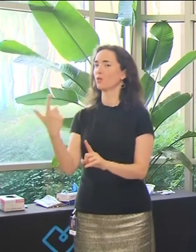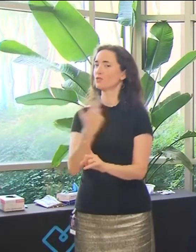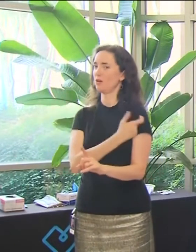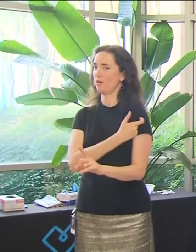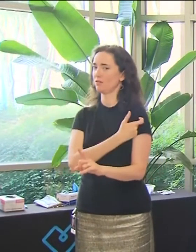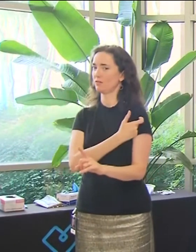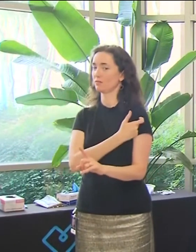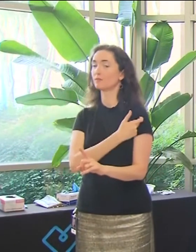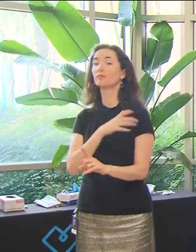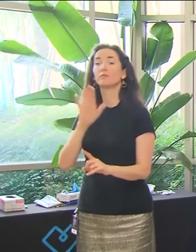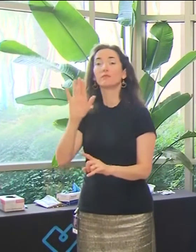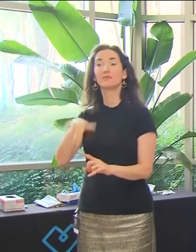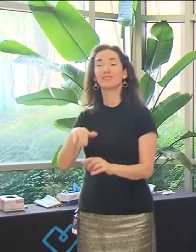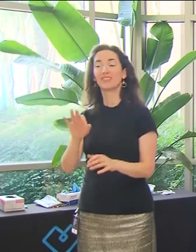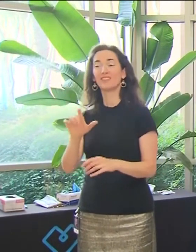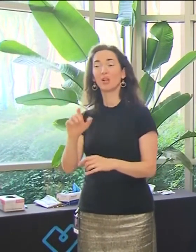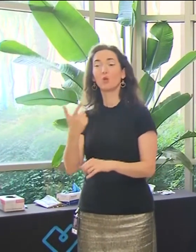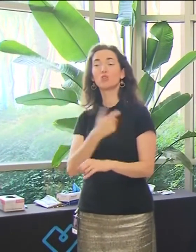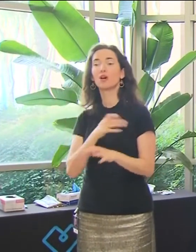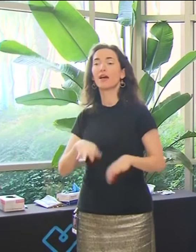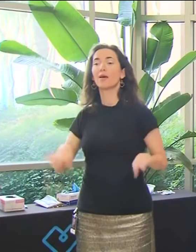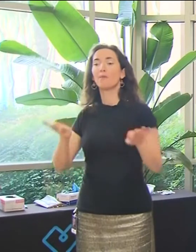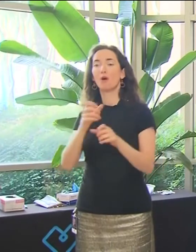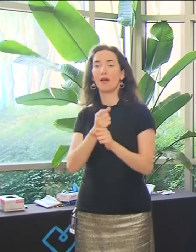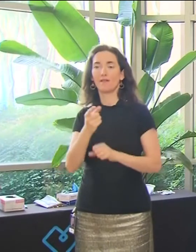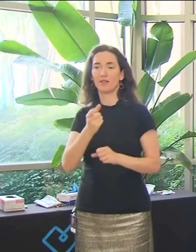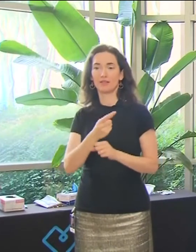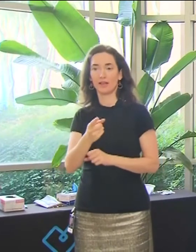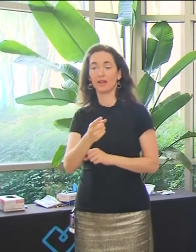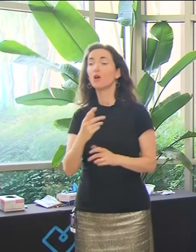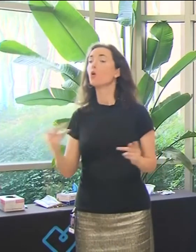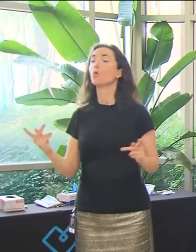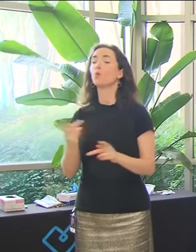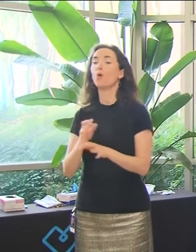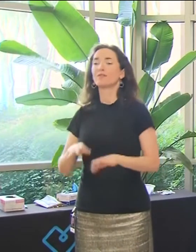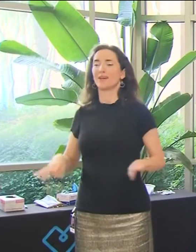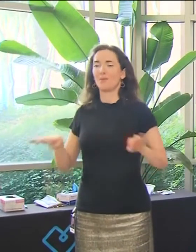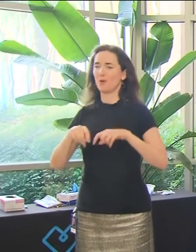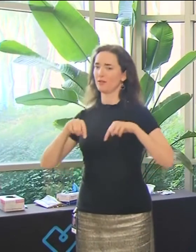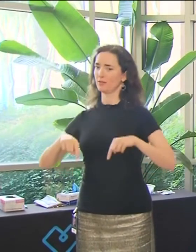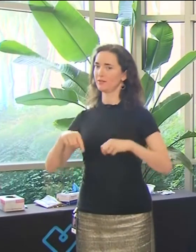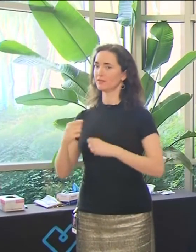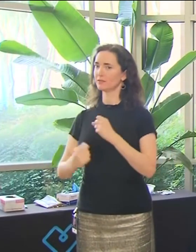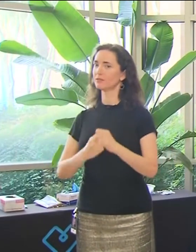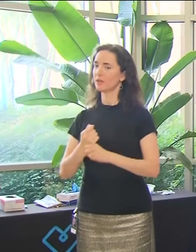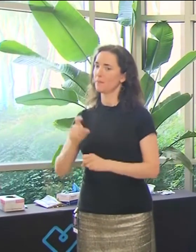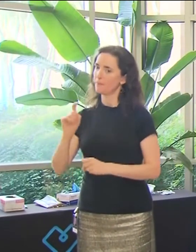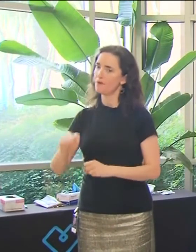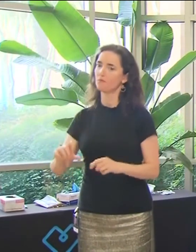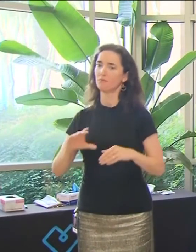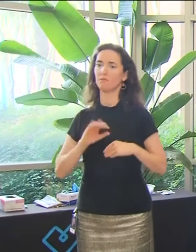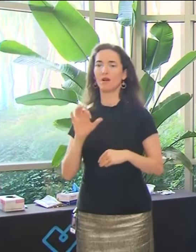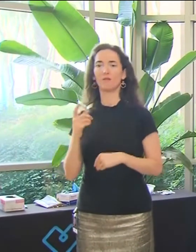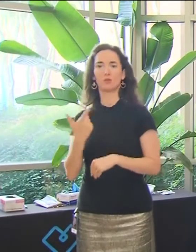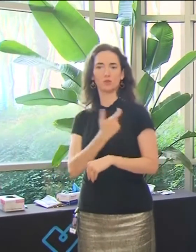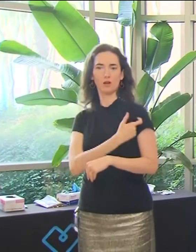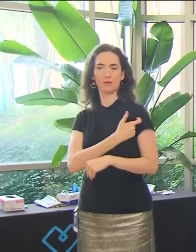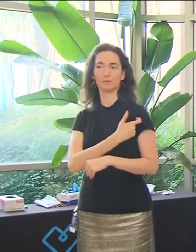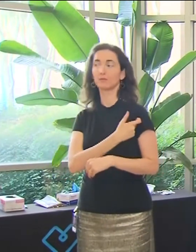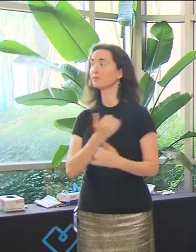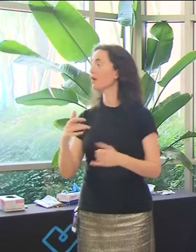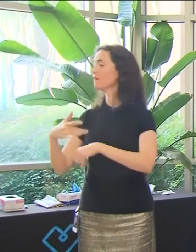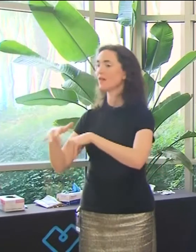flu shot's important every year, but it is especially important this year. And flu shots are available.